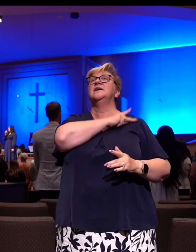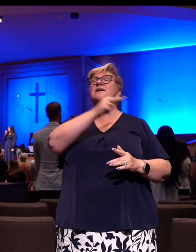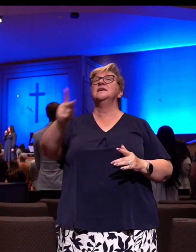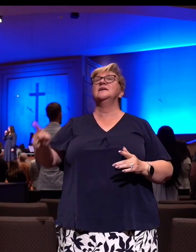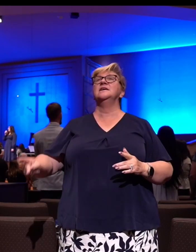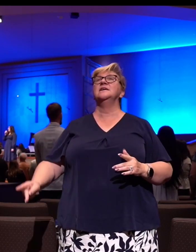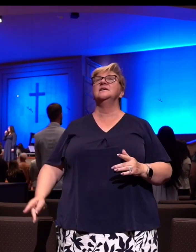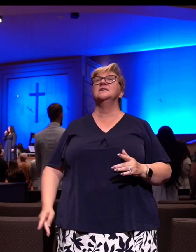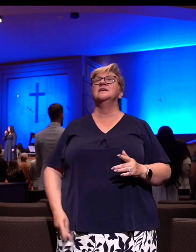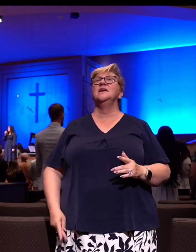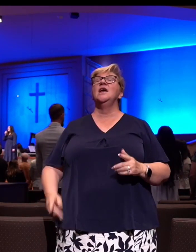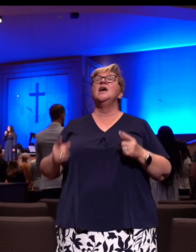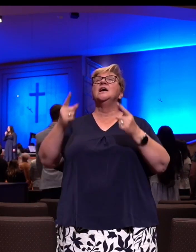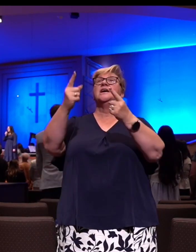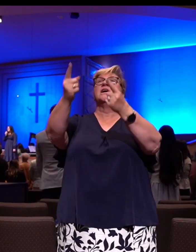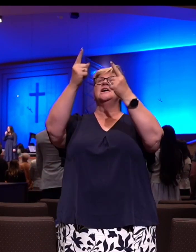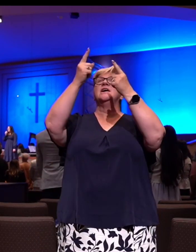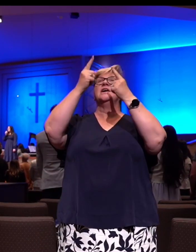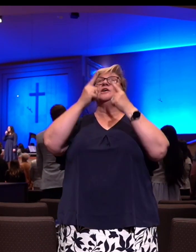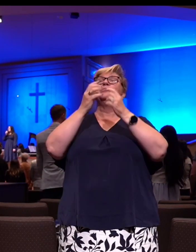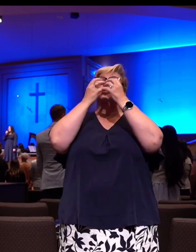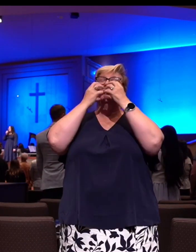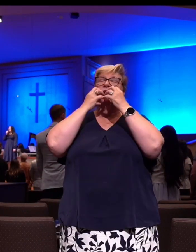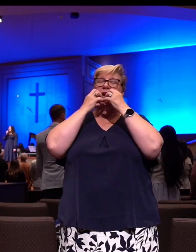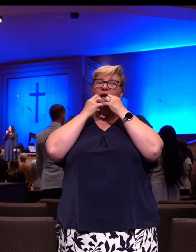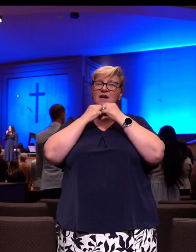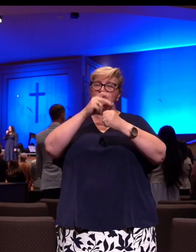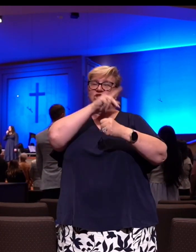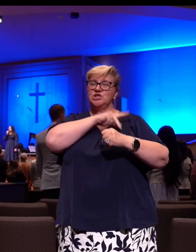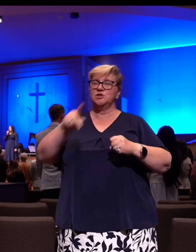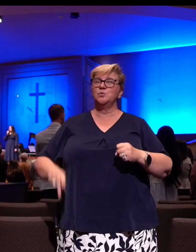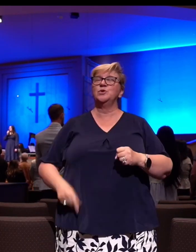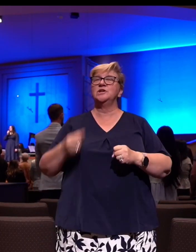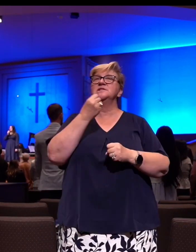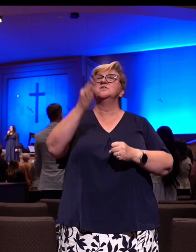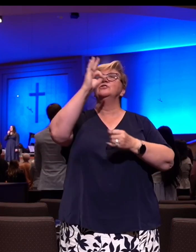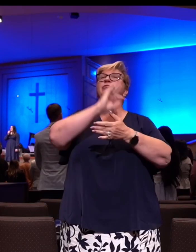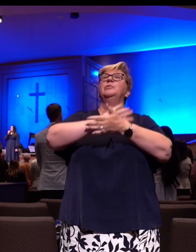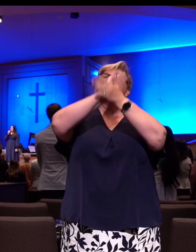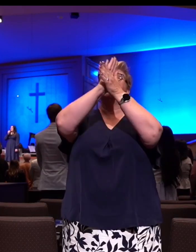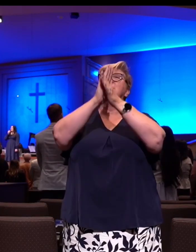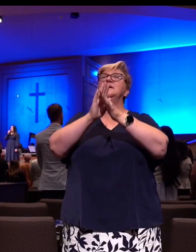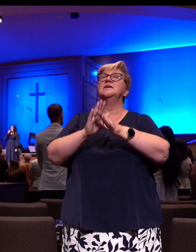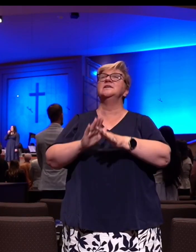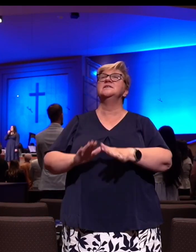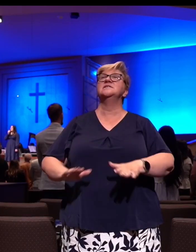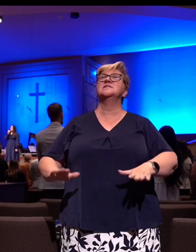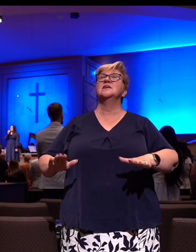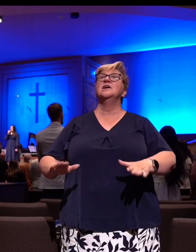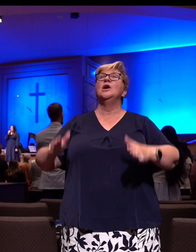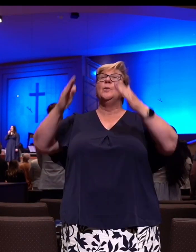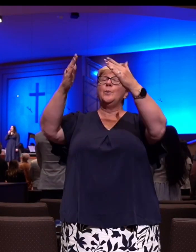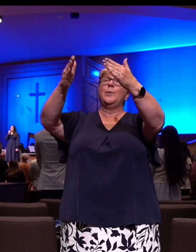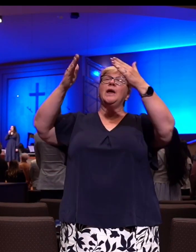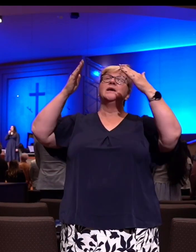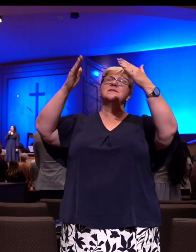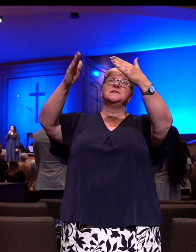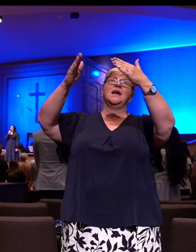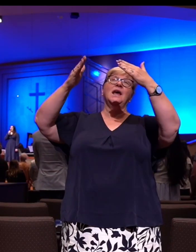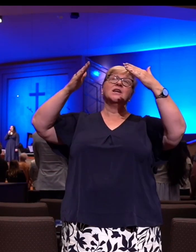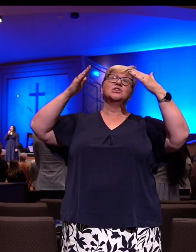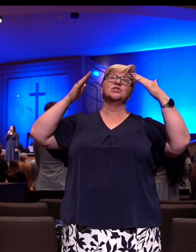thou King, come thou precious Prince of Peace. Hear